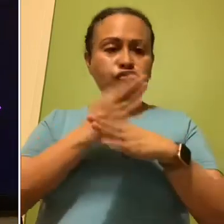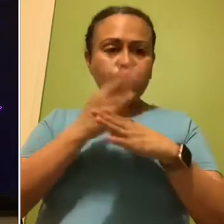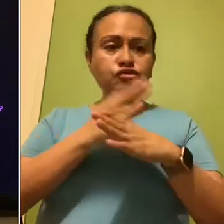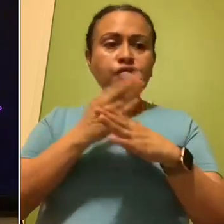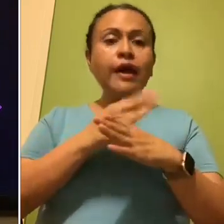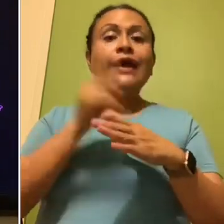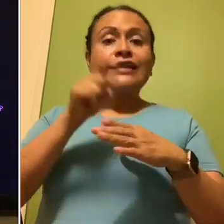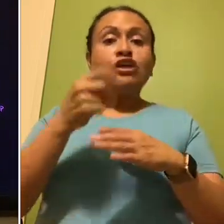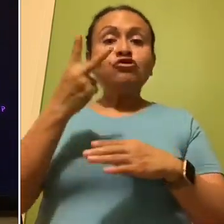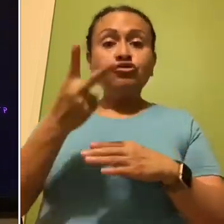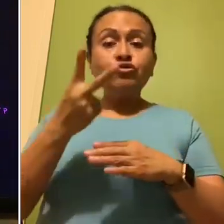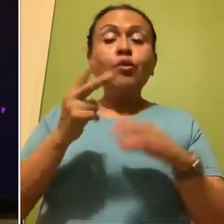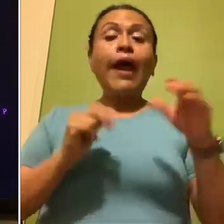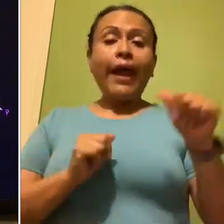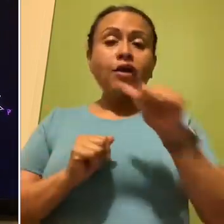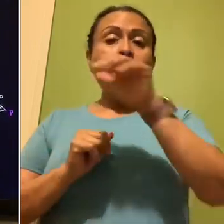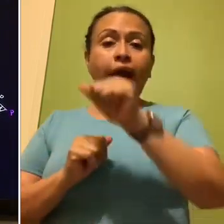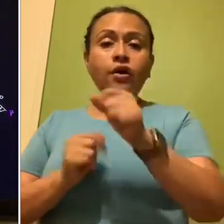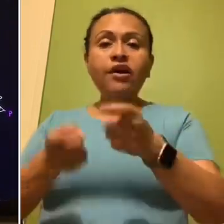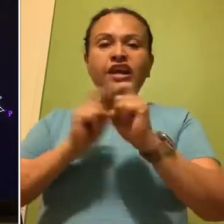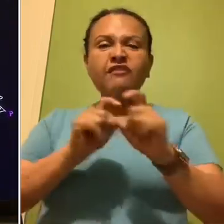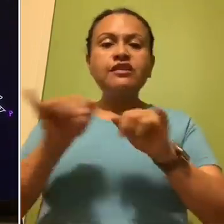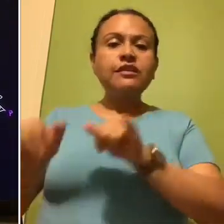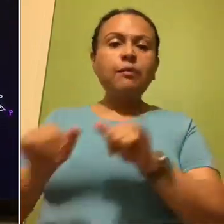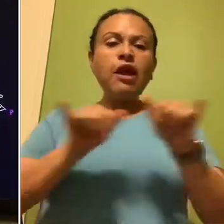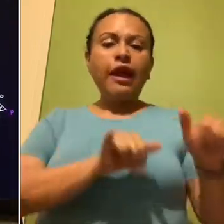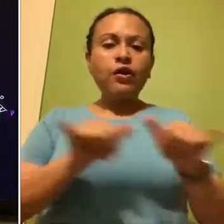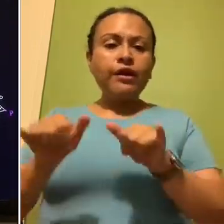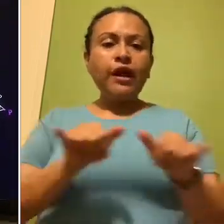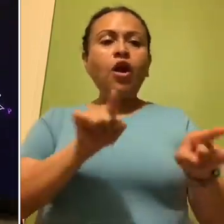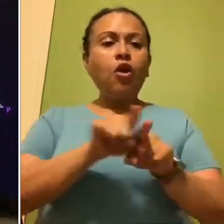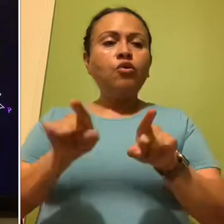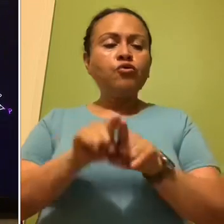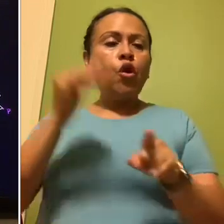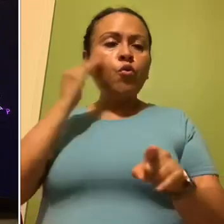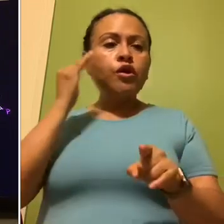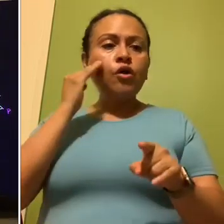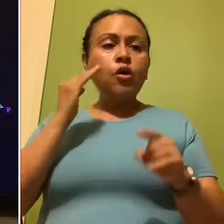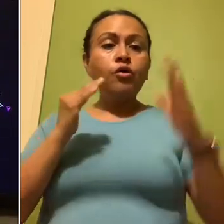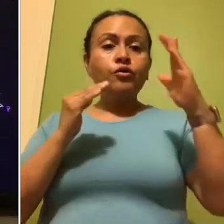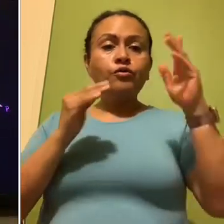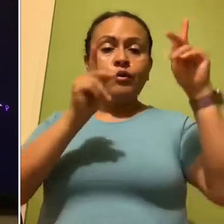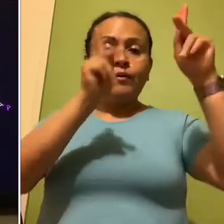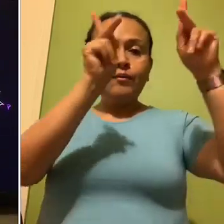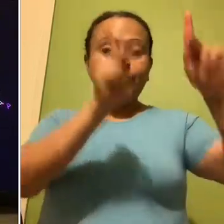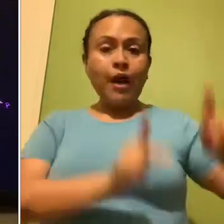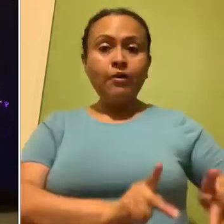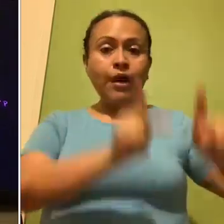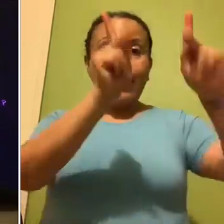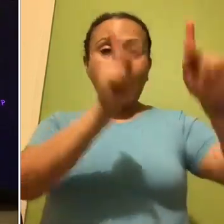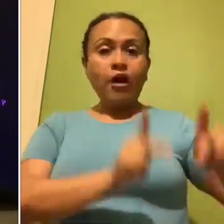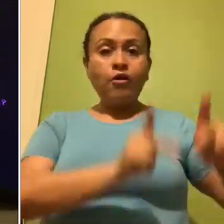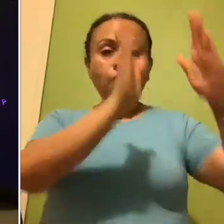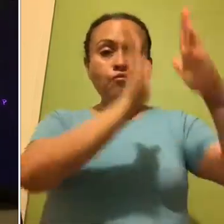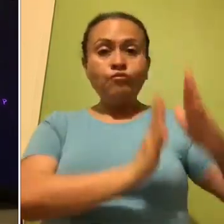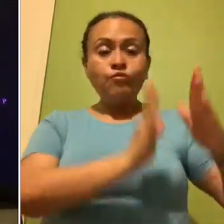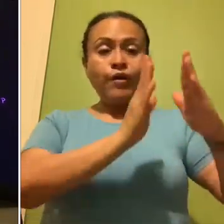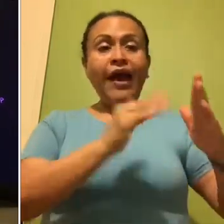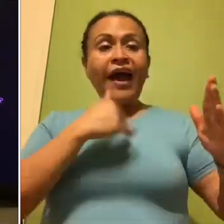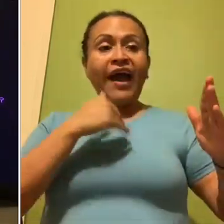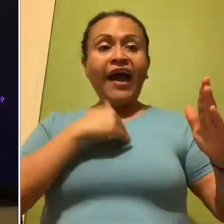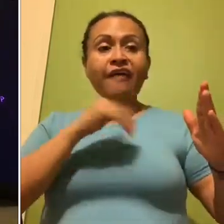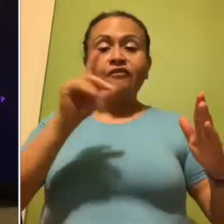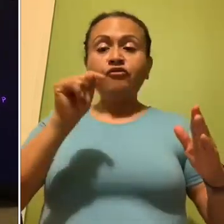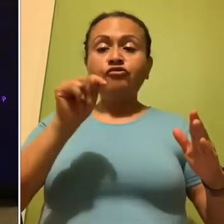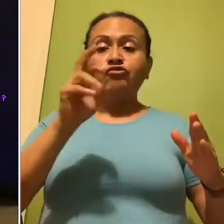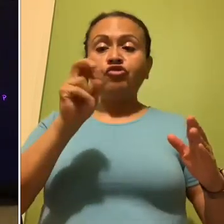gives us one angle. We need two to get to angle, which gives us similarity. And we know that these two lines are parallel. And we know if two lines are parallel